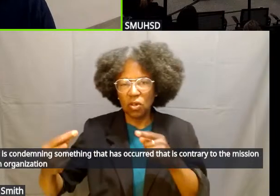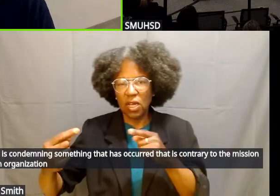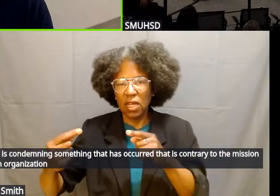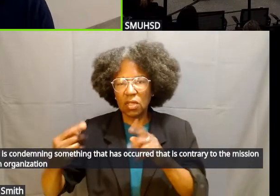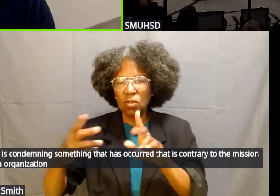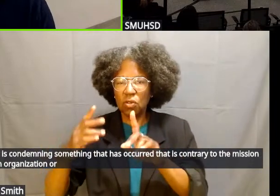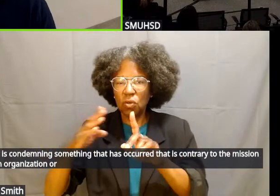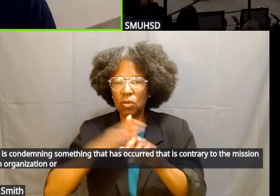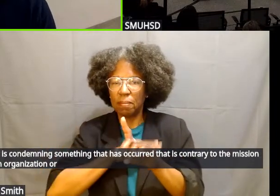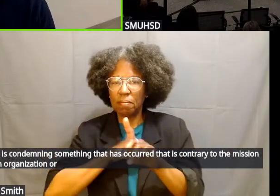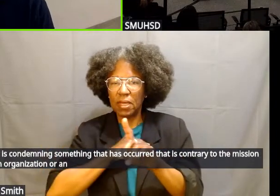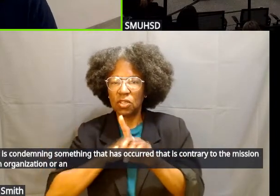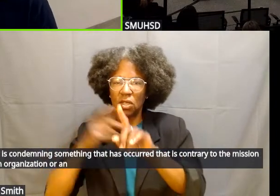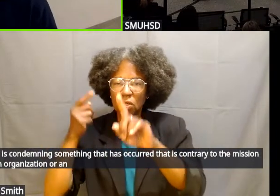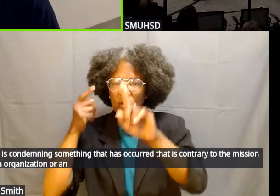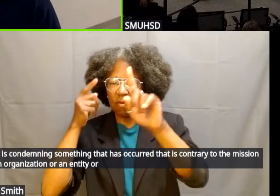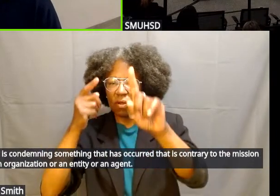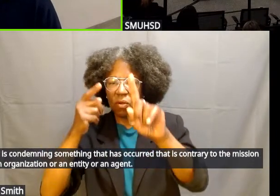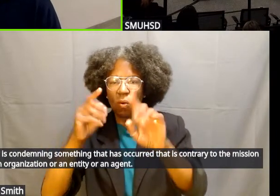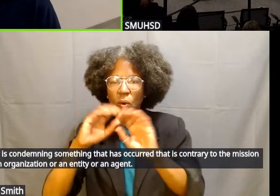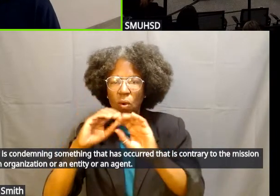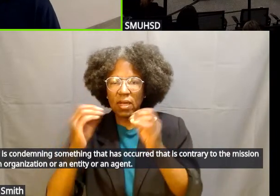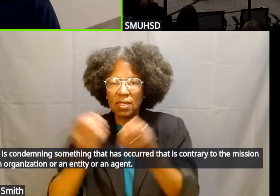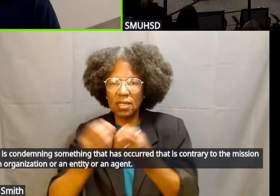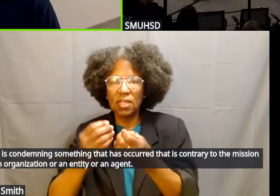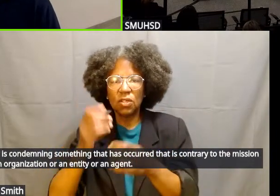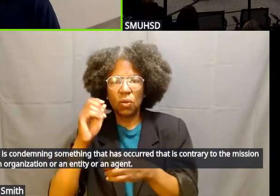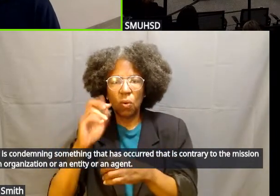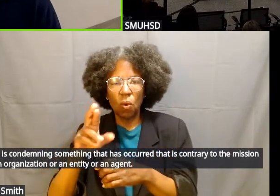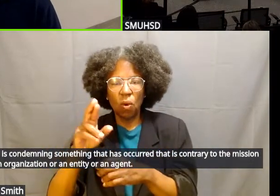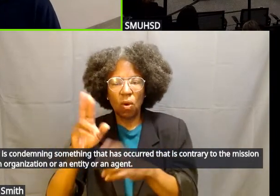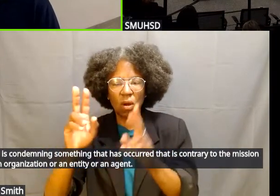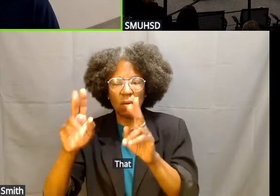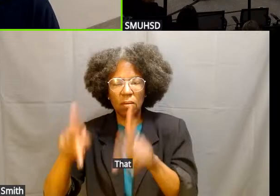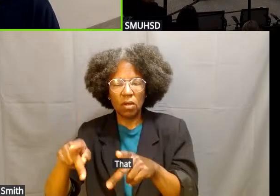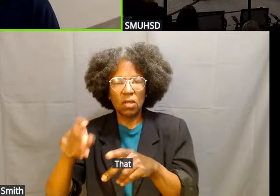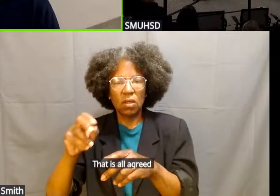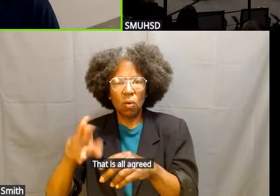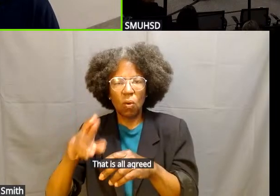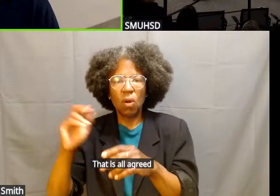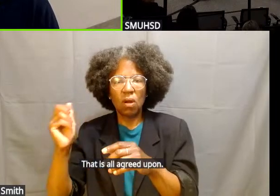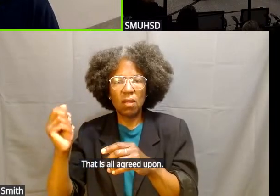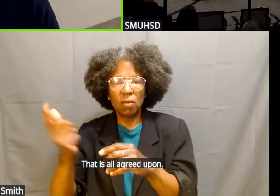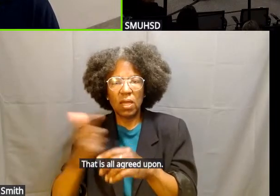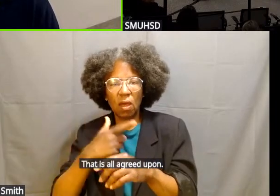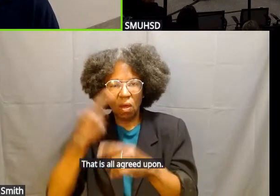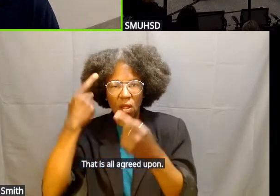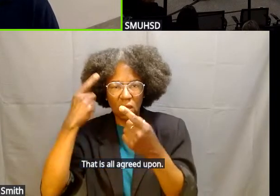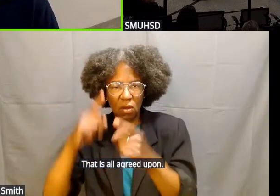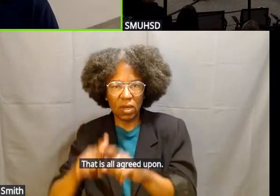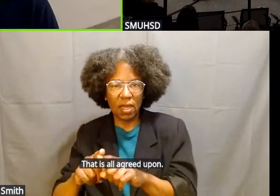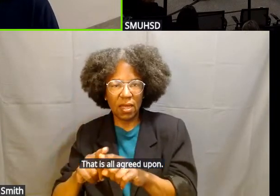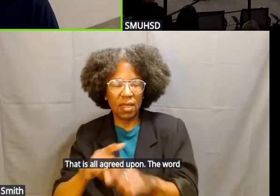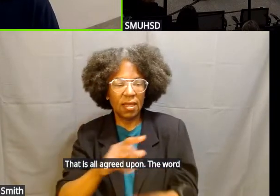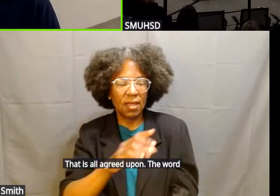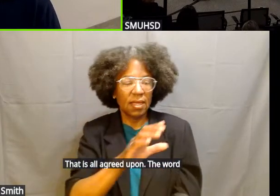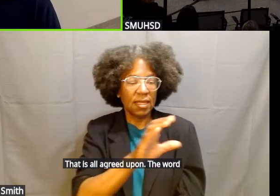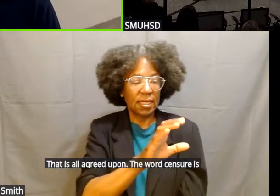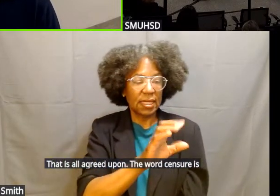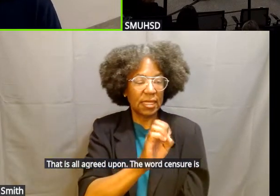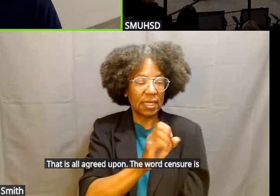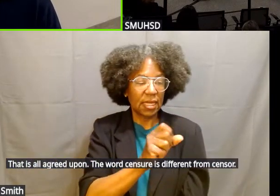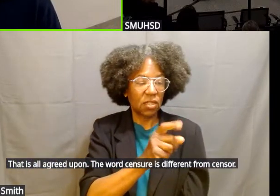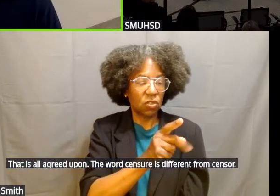an entity or an agent that is all agreed upon. The word censure is different from